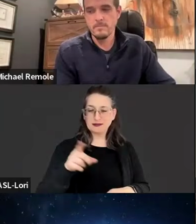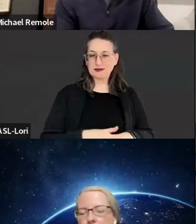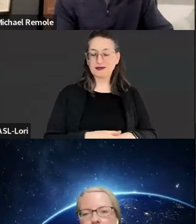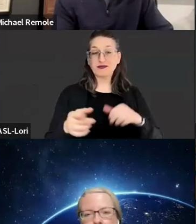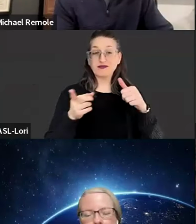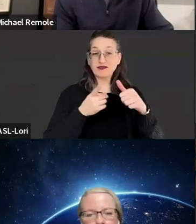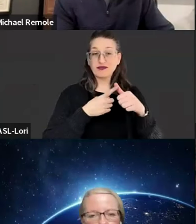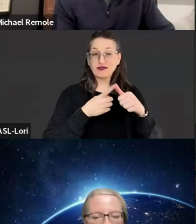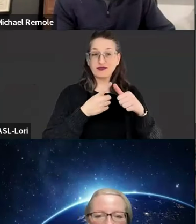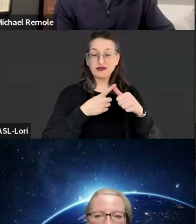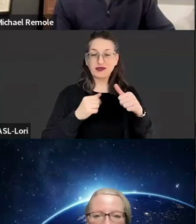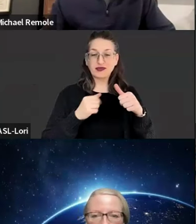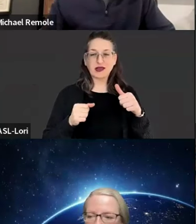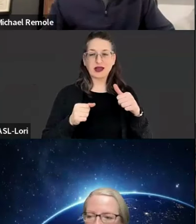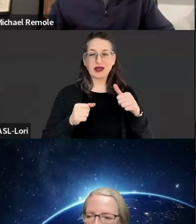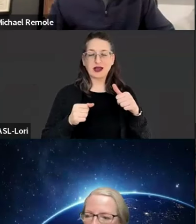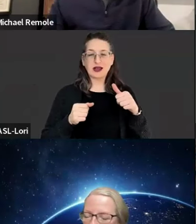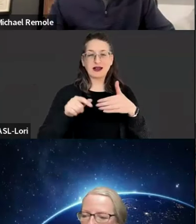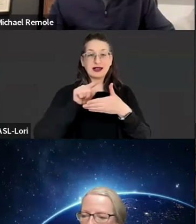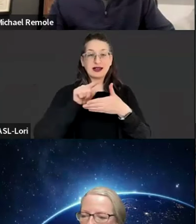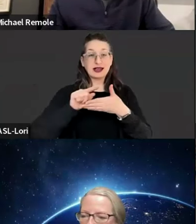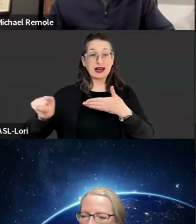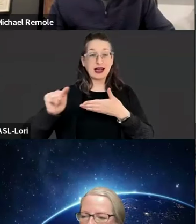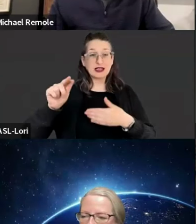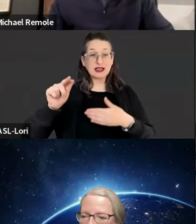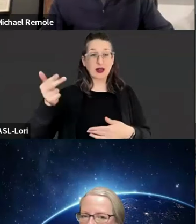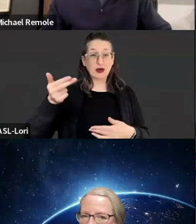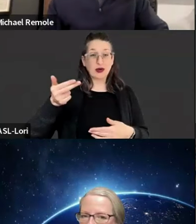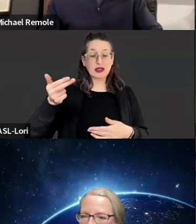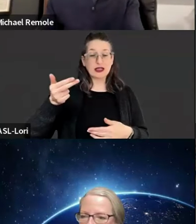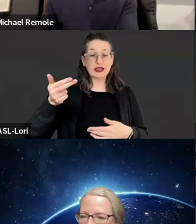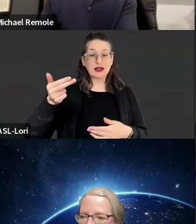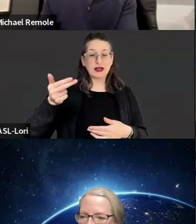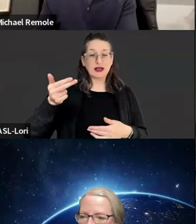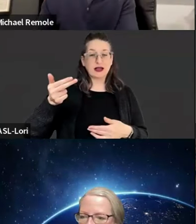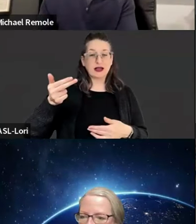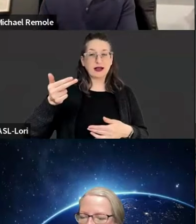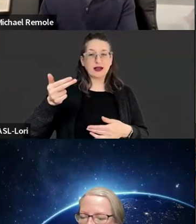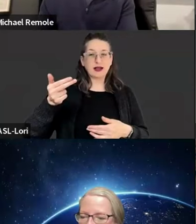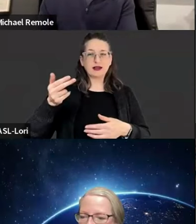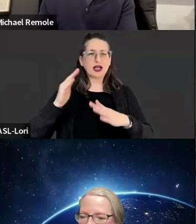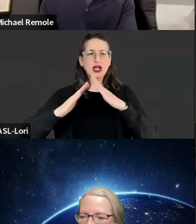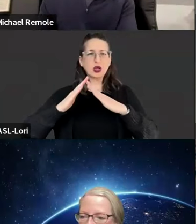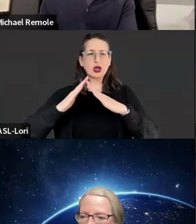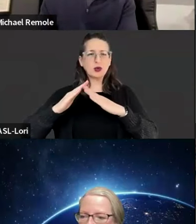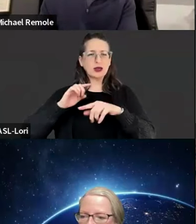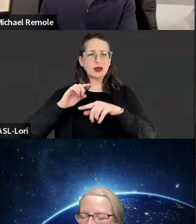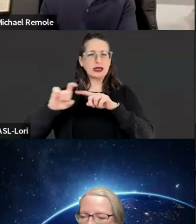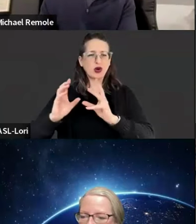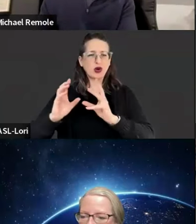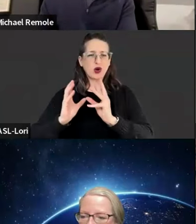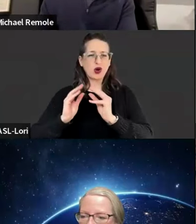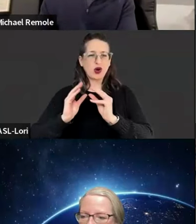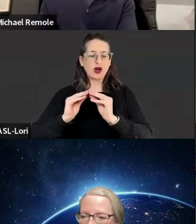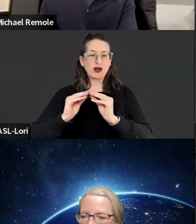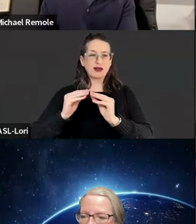all, next Thursday in the slot of the community call is our annual